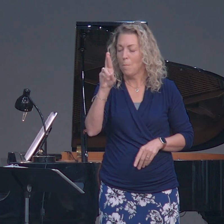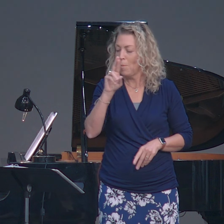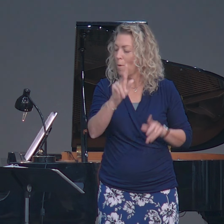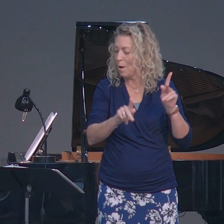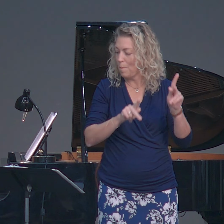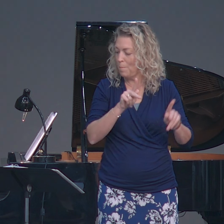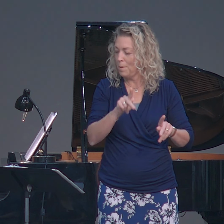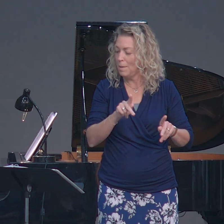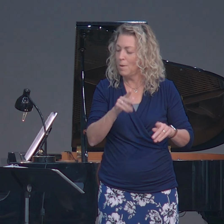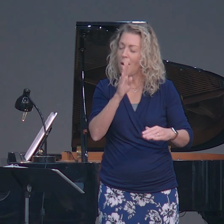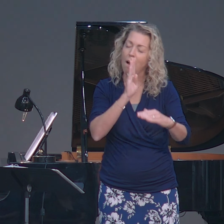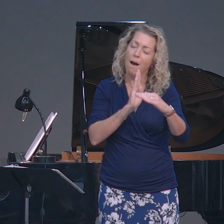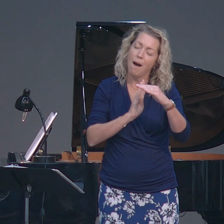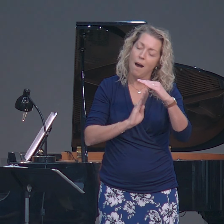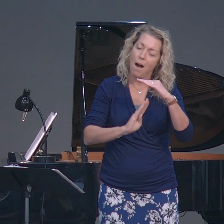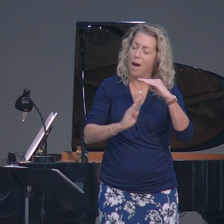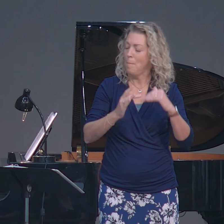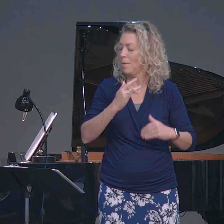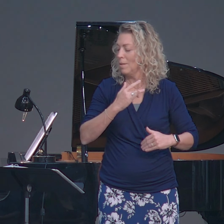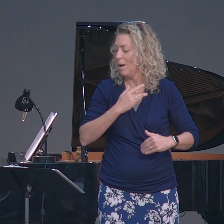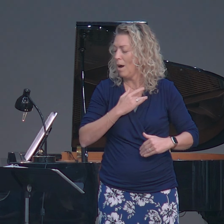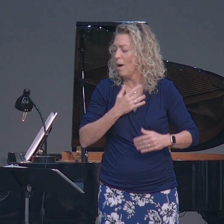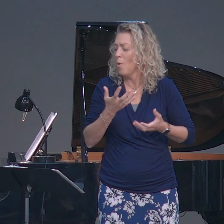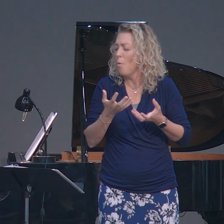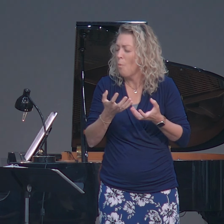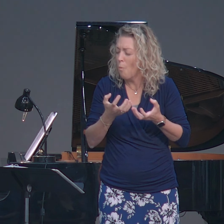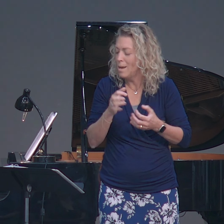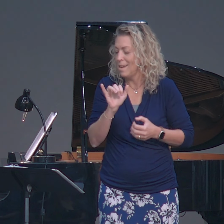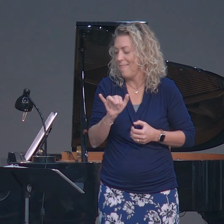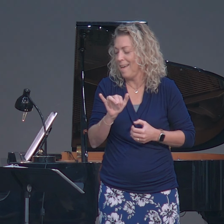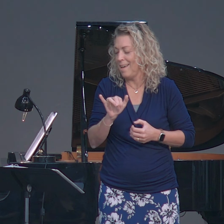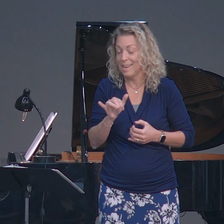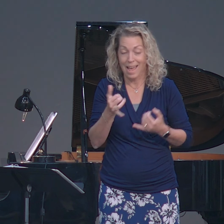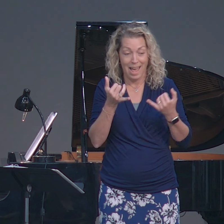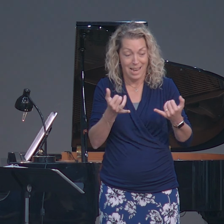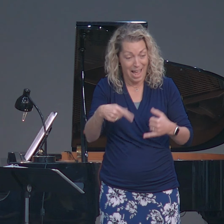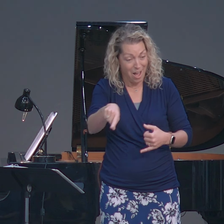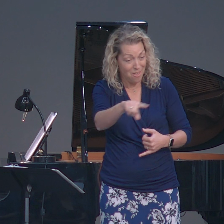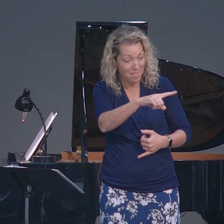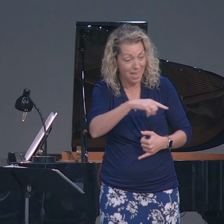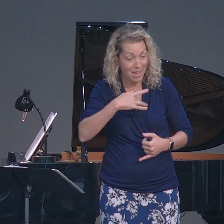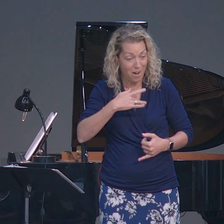hungry hearts were satisfied again.